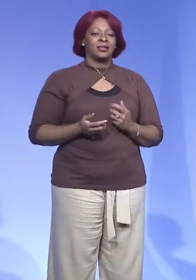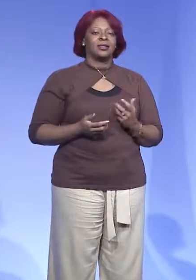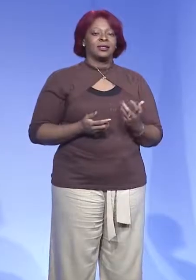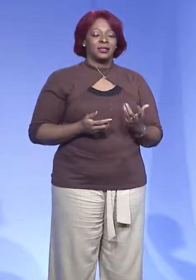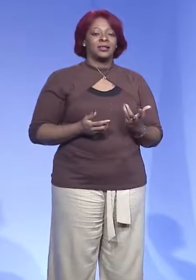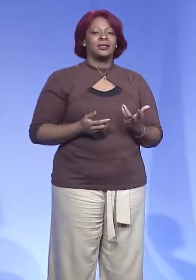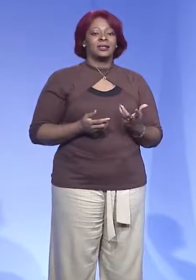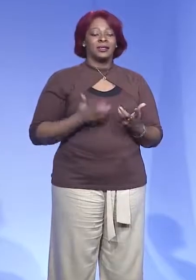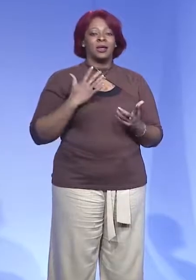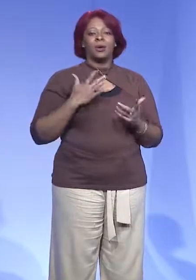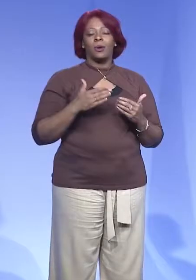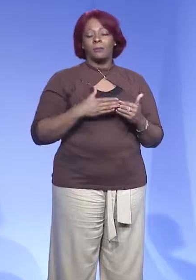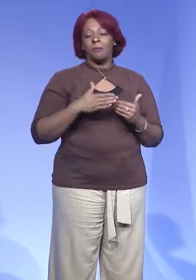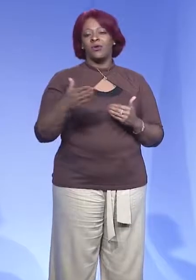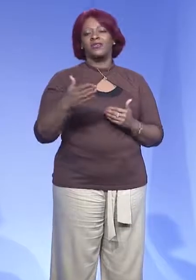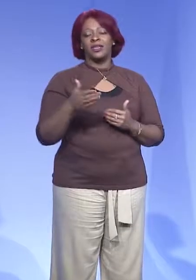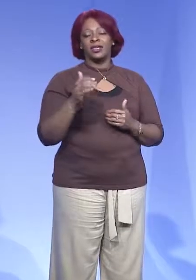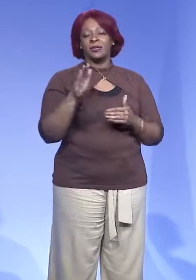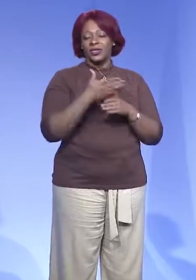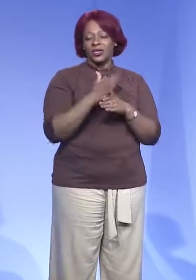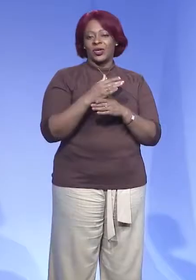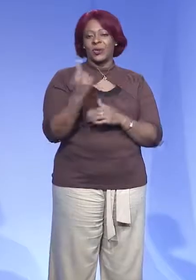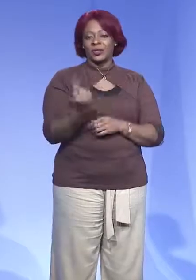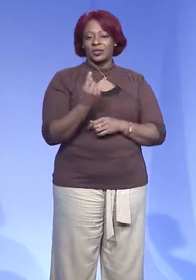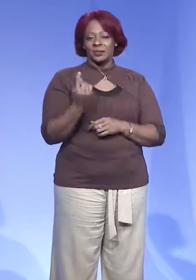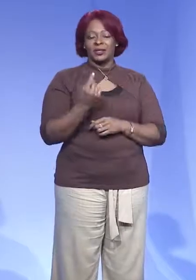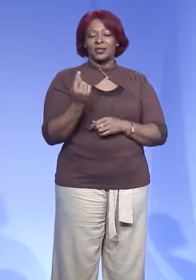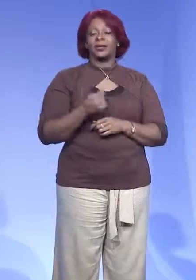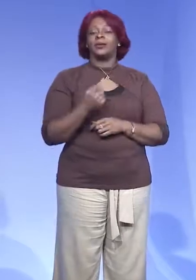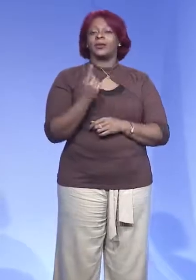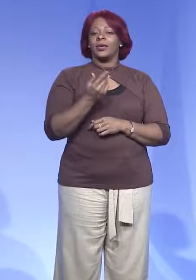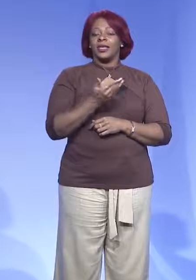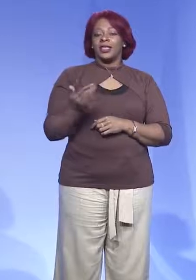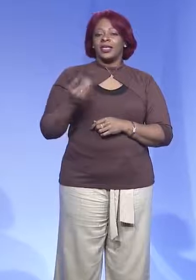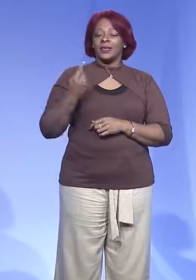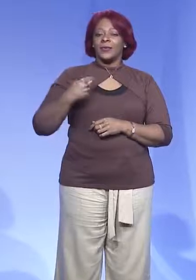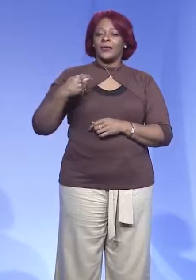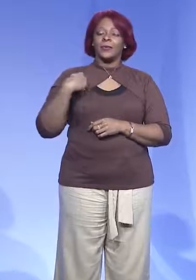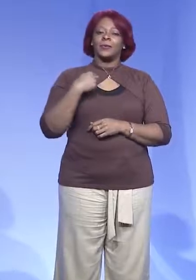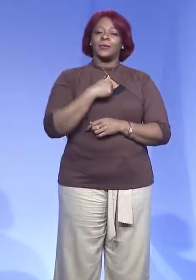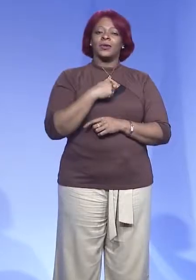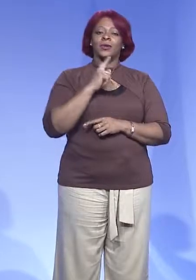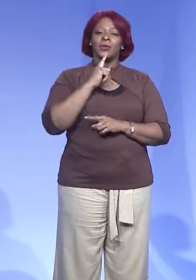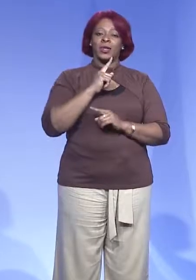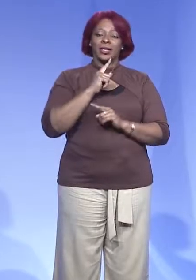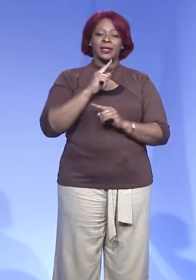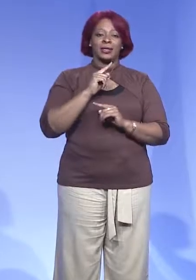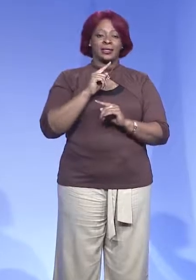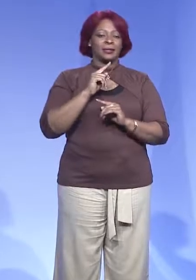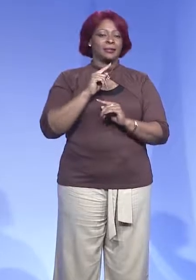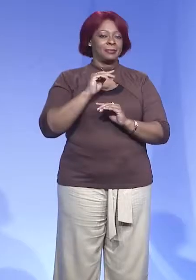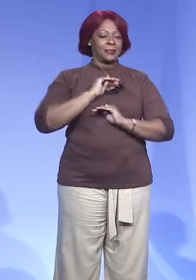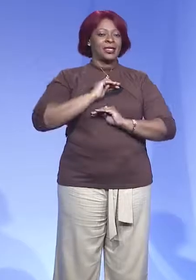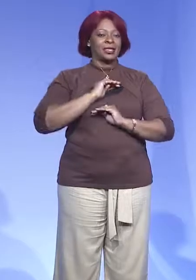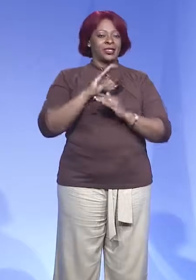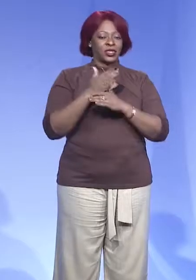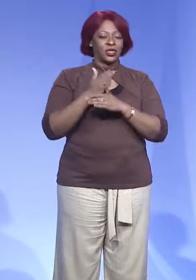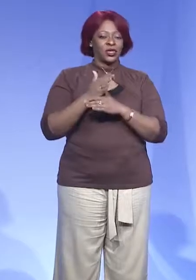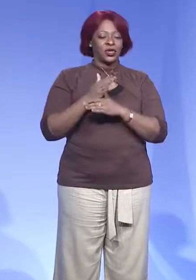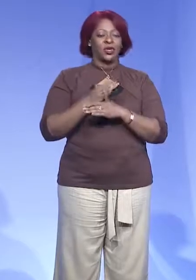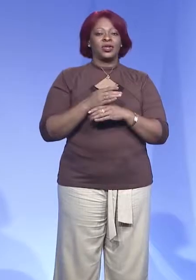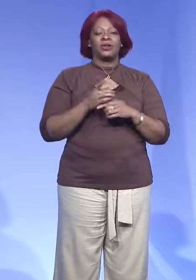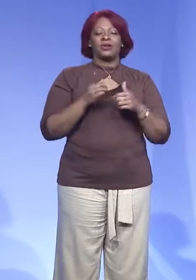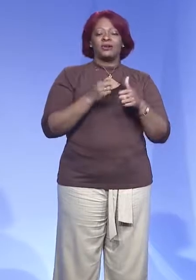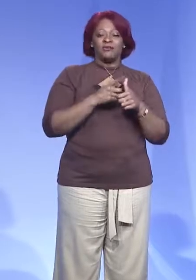I'll just move ahead with just sharing something. One thing that I'm really pleased to share.